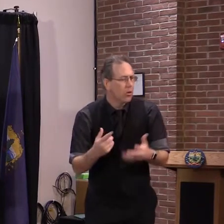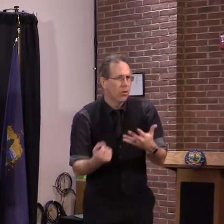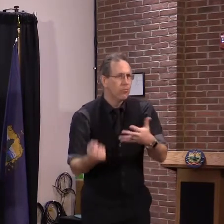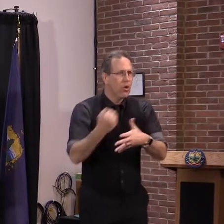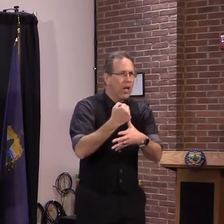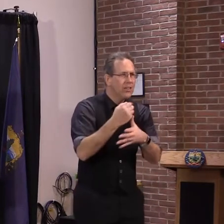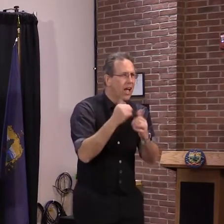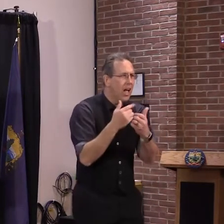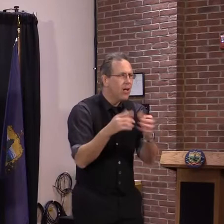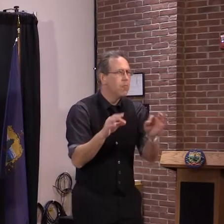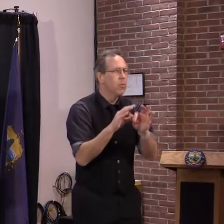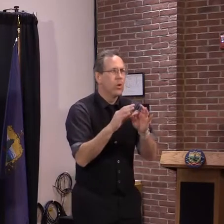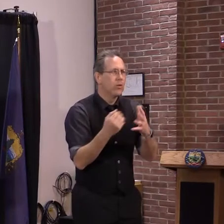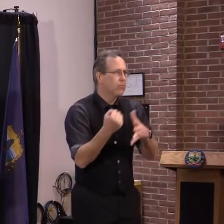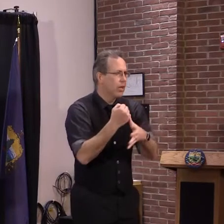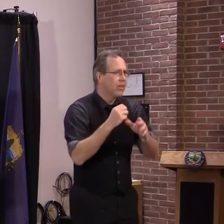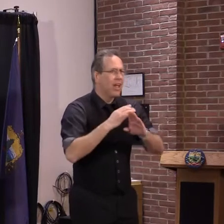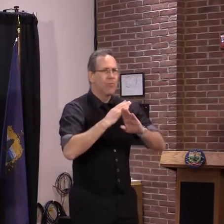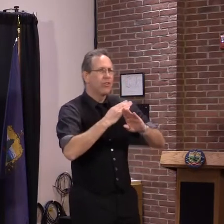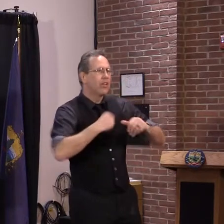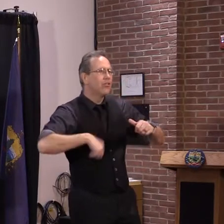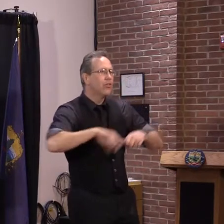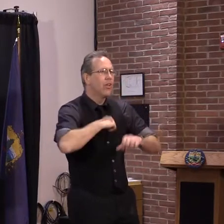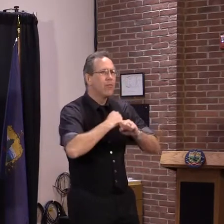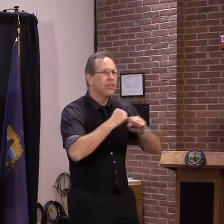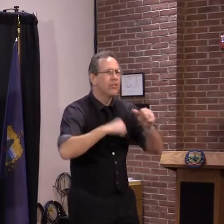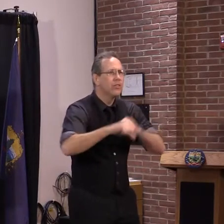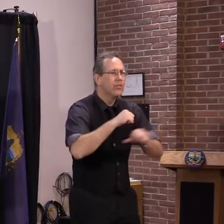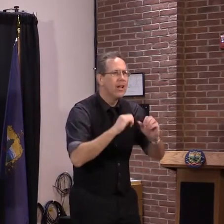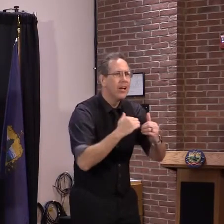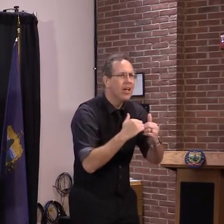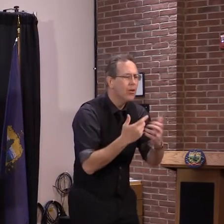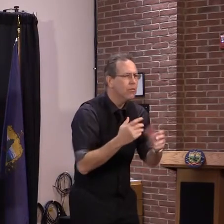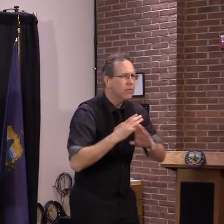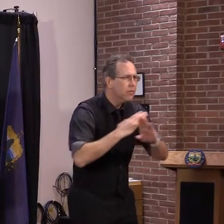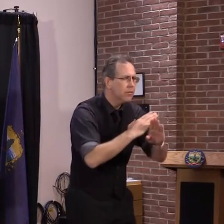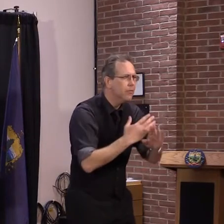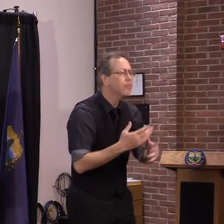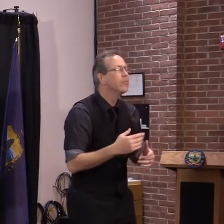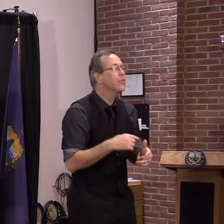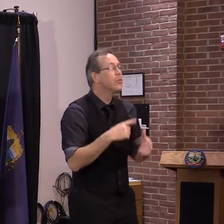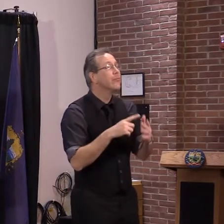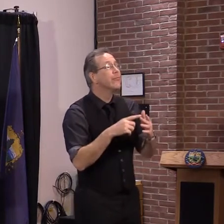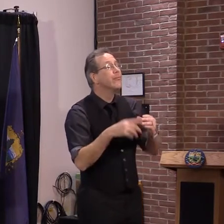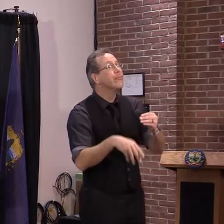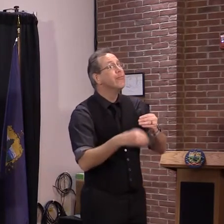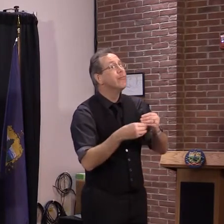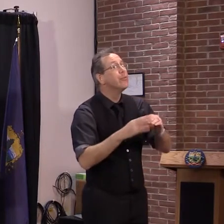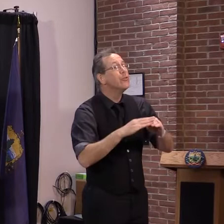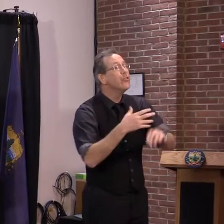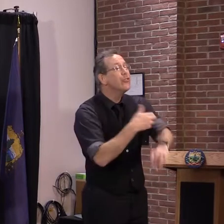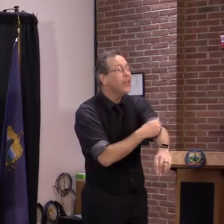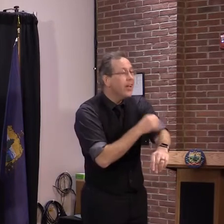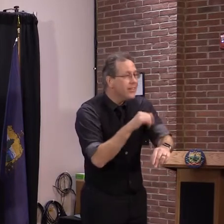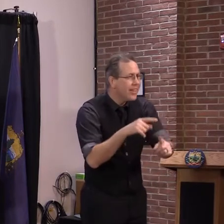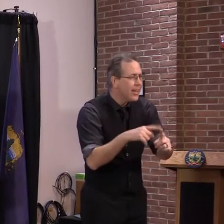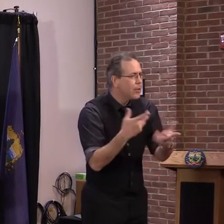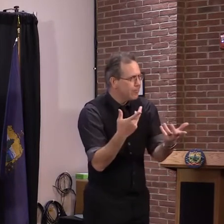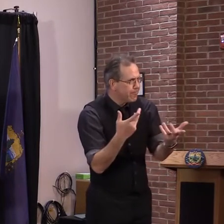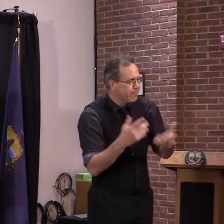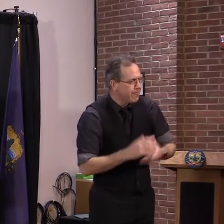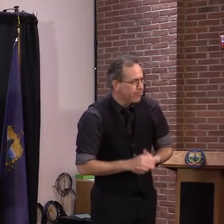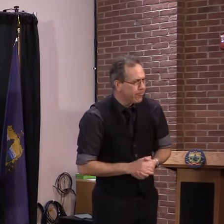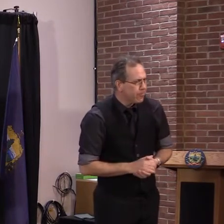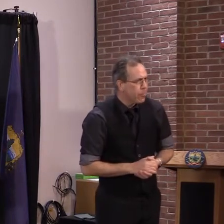so. Now, I have a few updates on the booster front, with two recent studies from the CDC's Morbidity